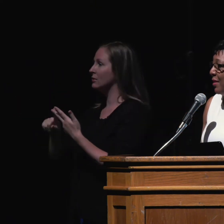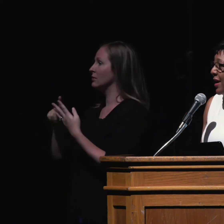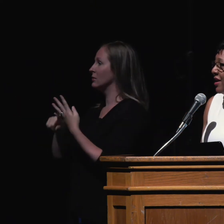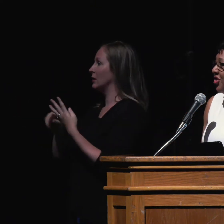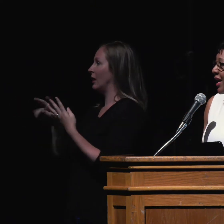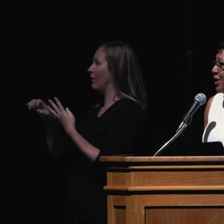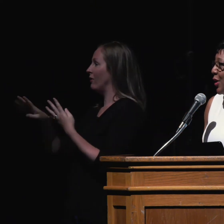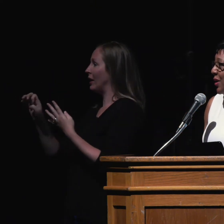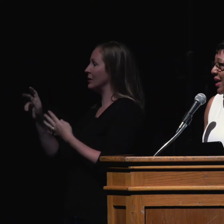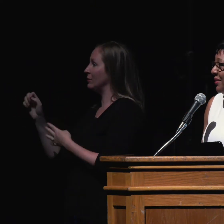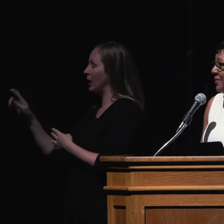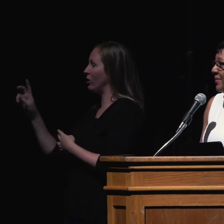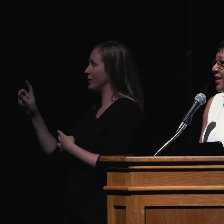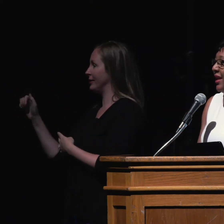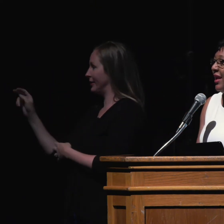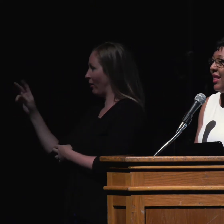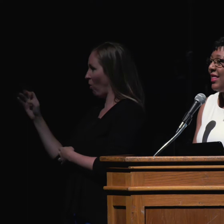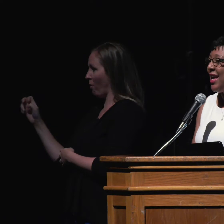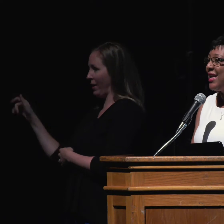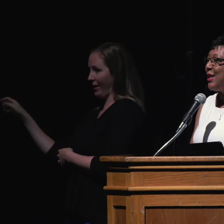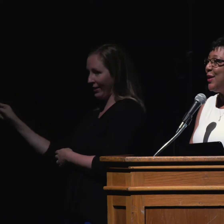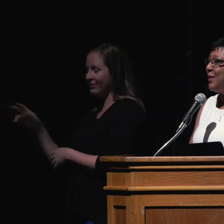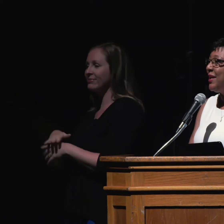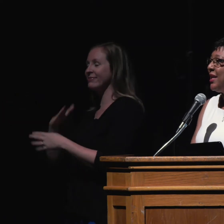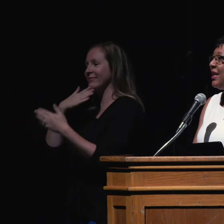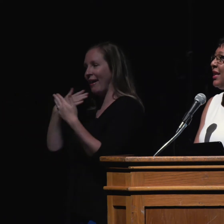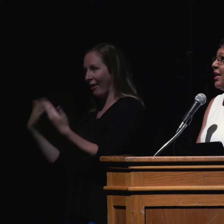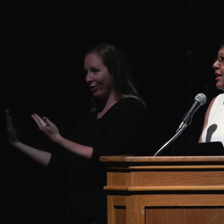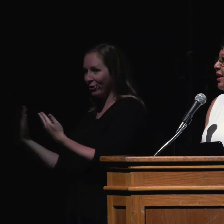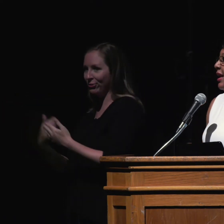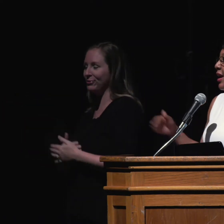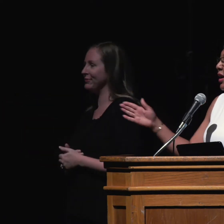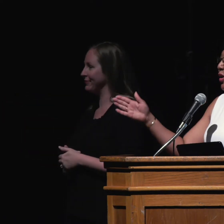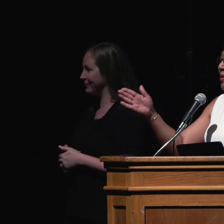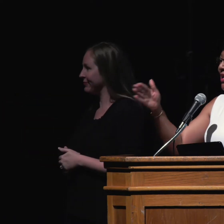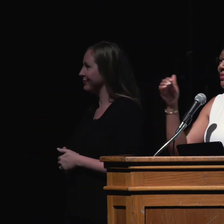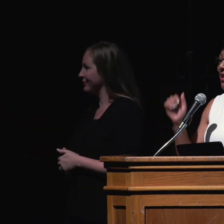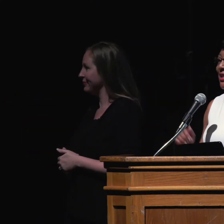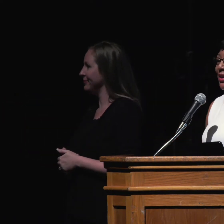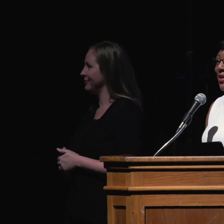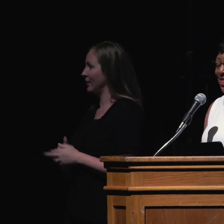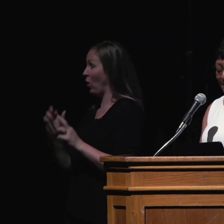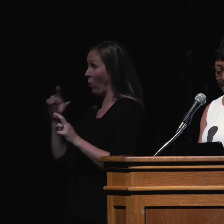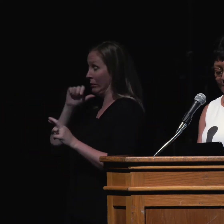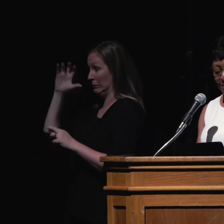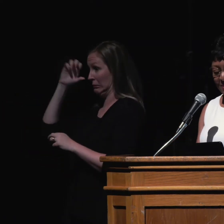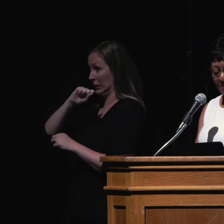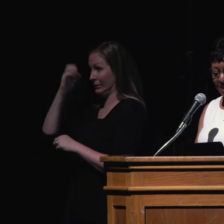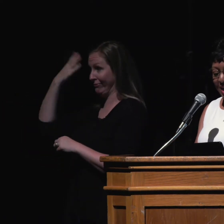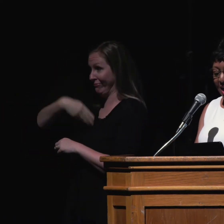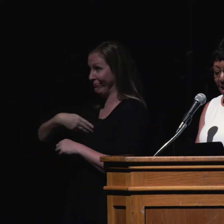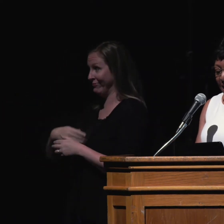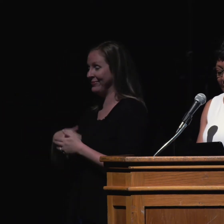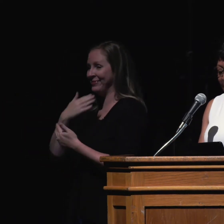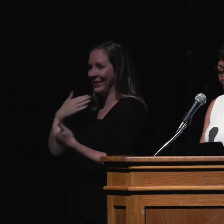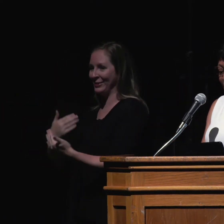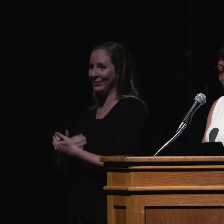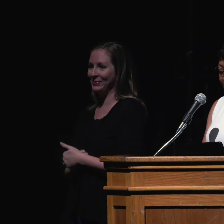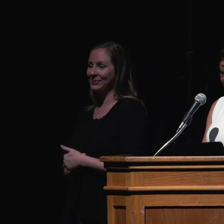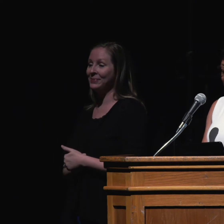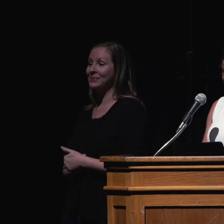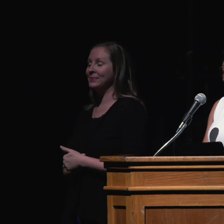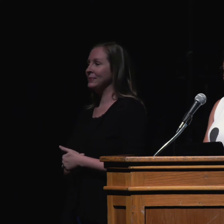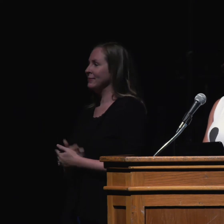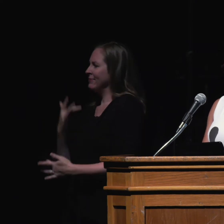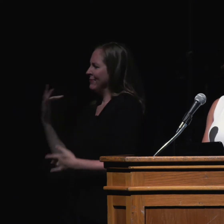Vice Mayor Mary Jane Dolan. Thank you. Hope I didn't miss anyone. Thank you.